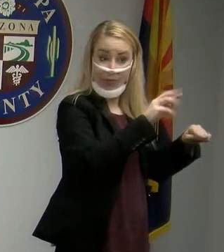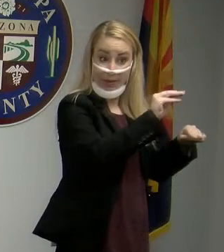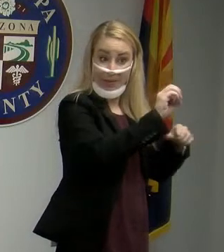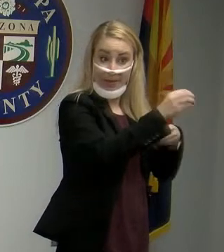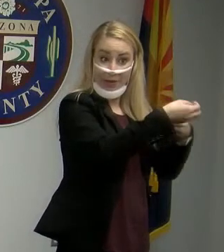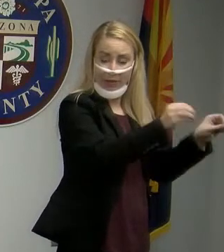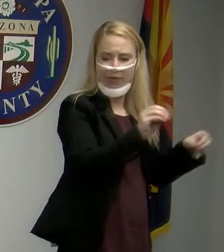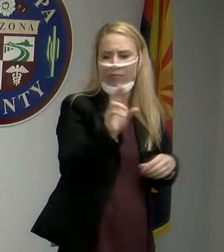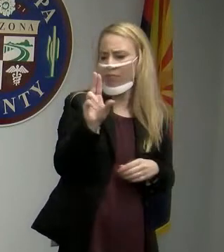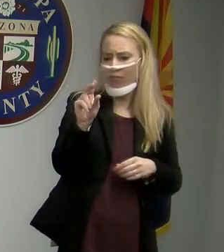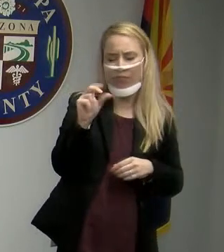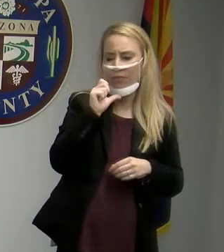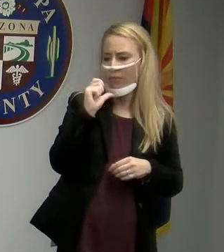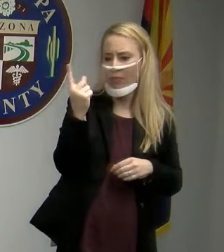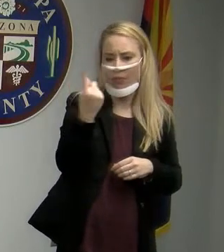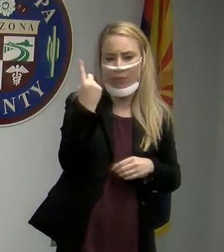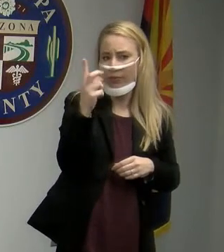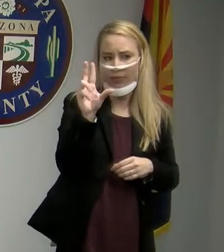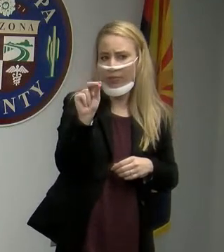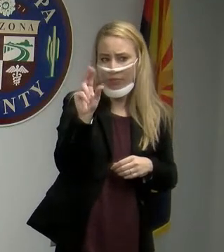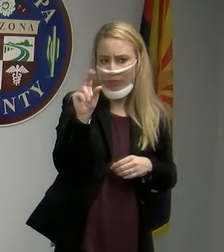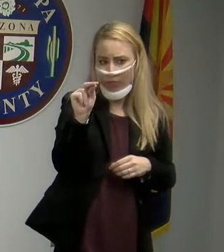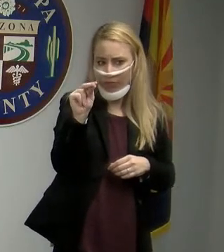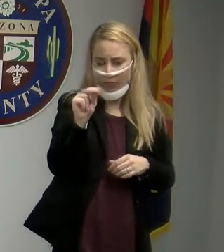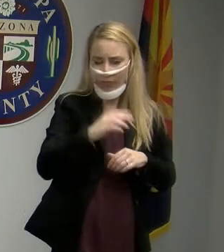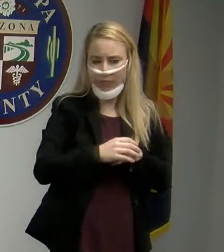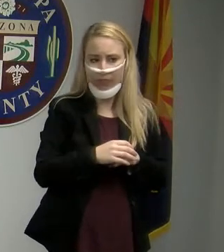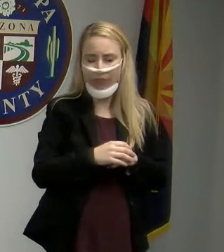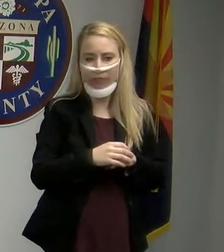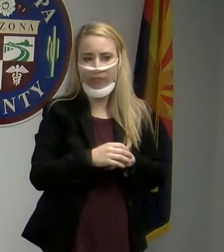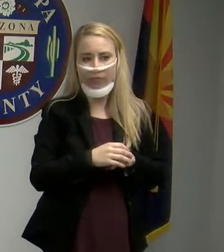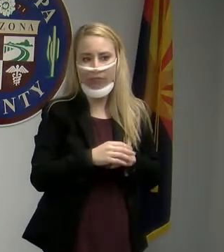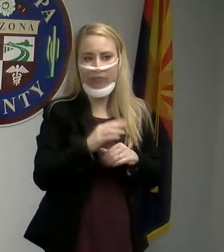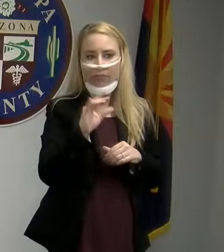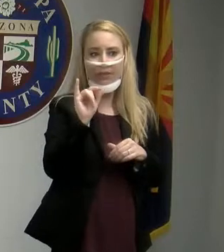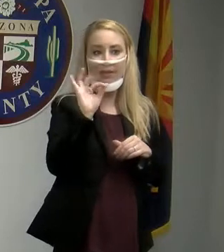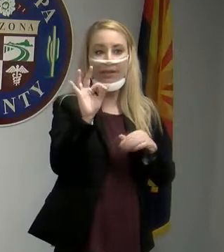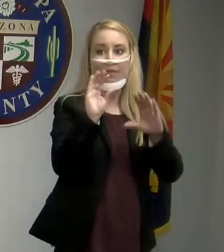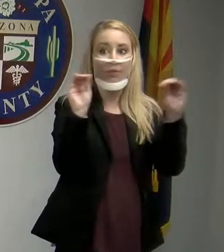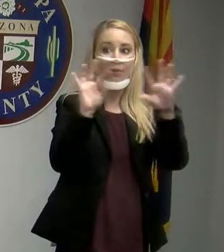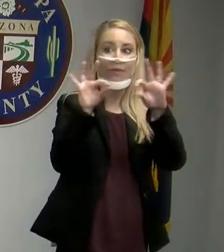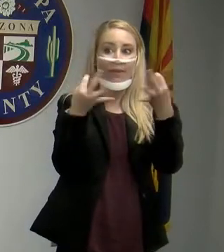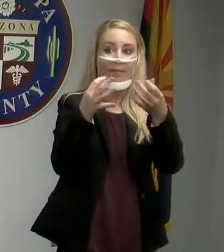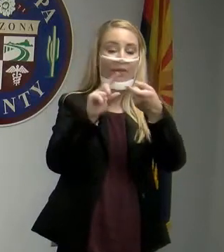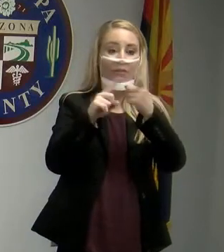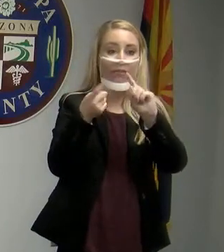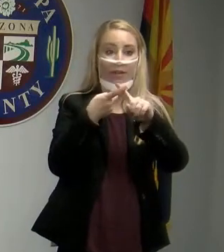Not necessarily, Bram, if people weren't claiming the body.